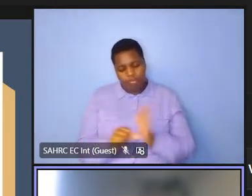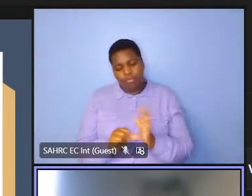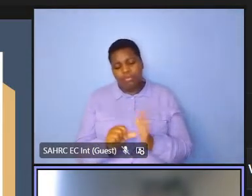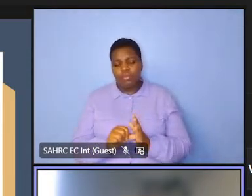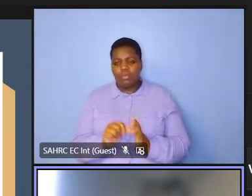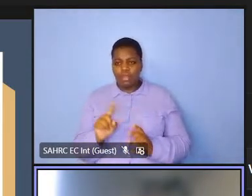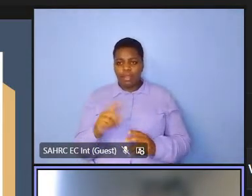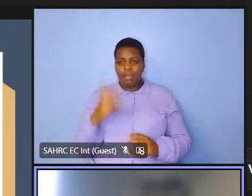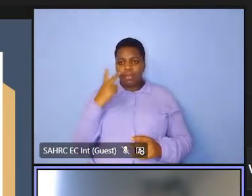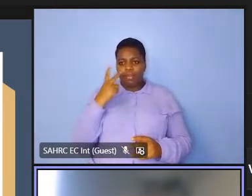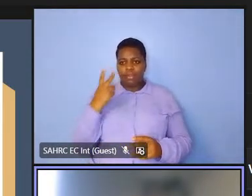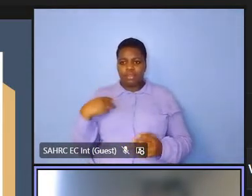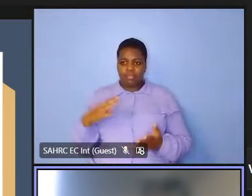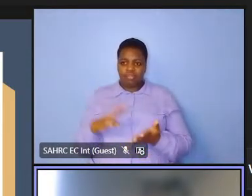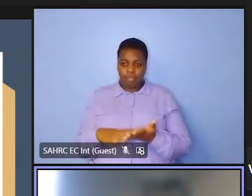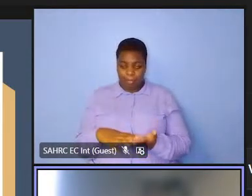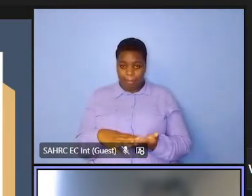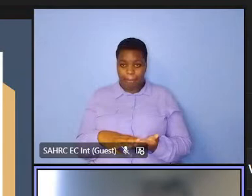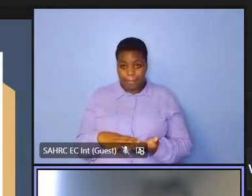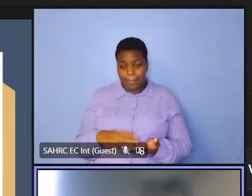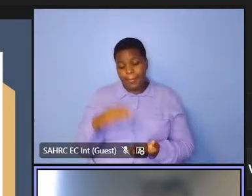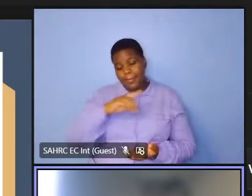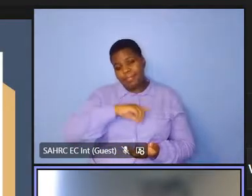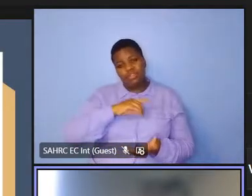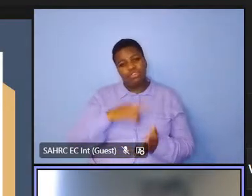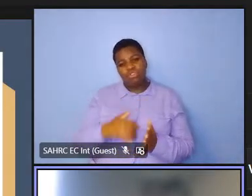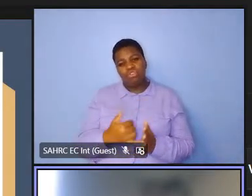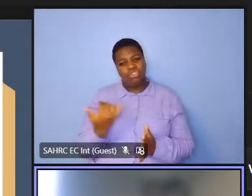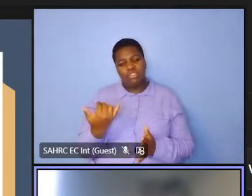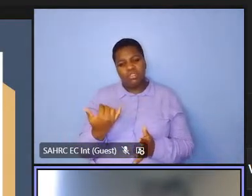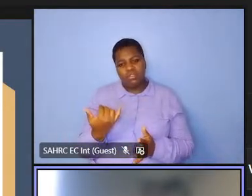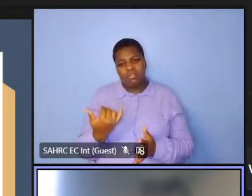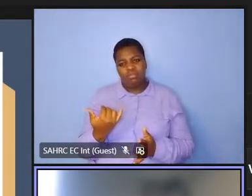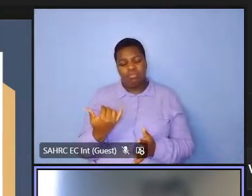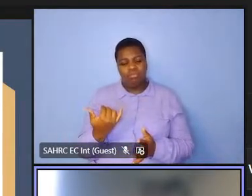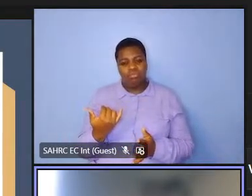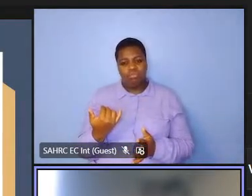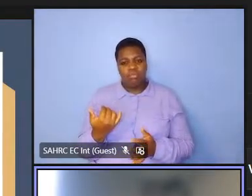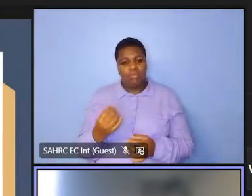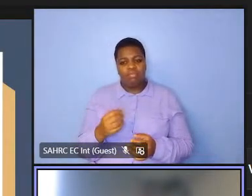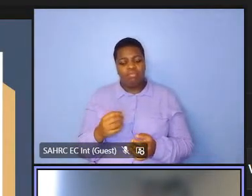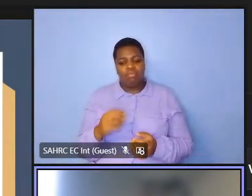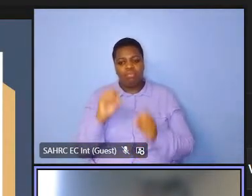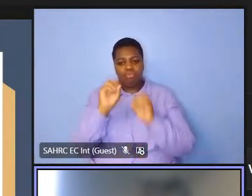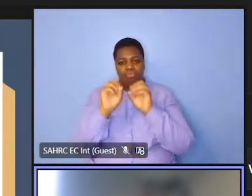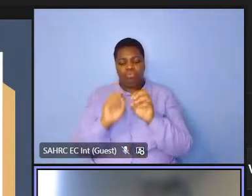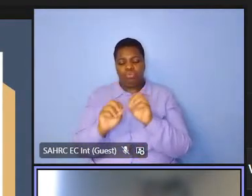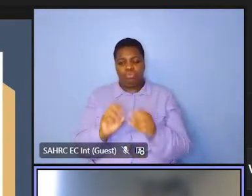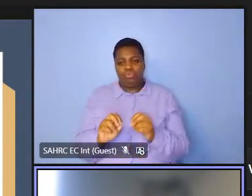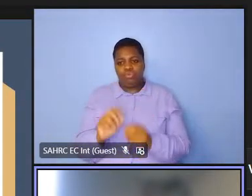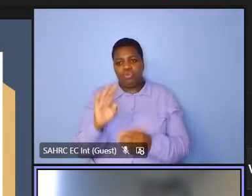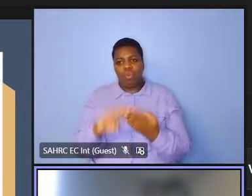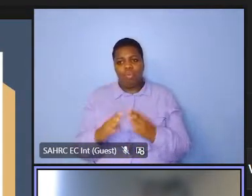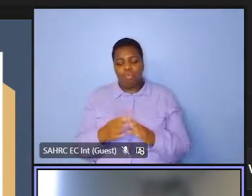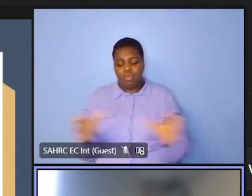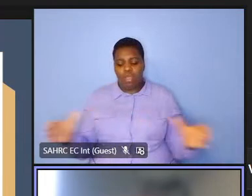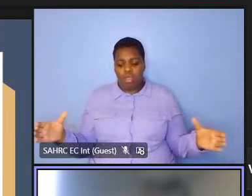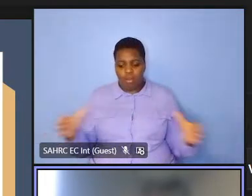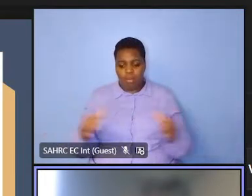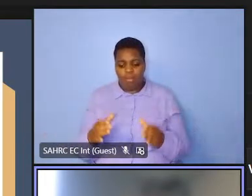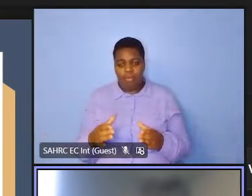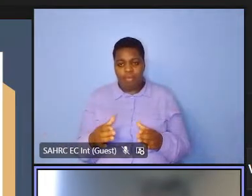at uniforms is that one shouldn't just couple or put together the LGBTI community as